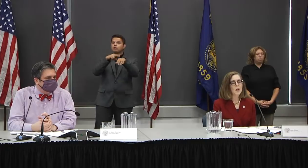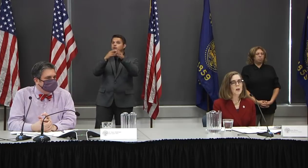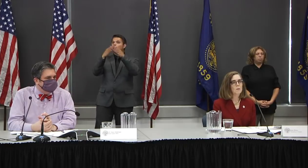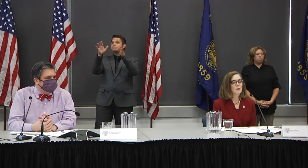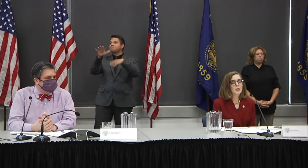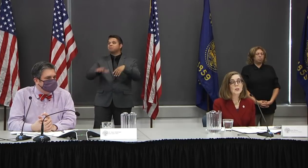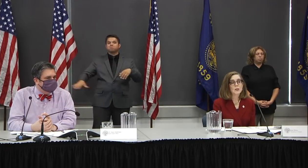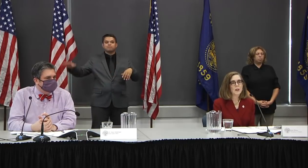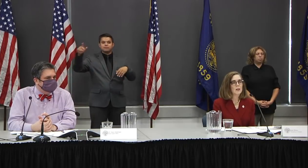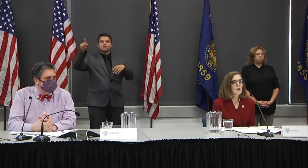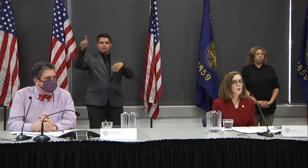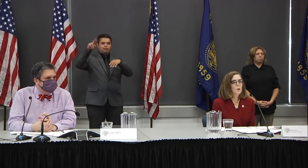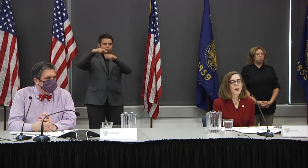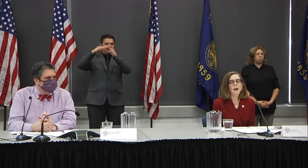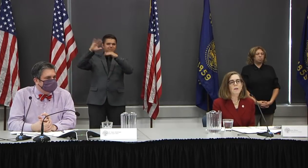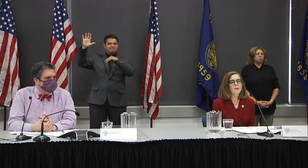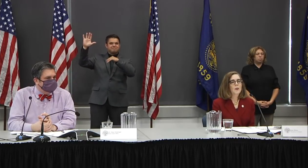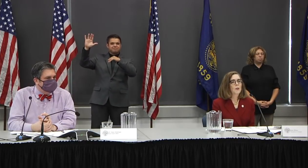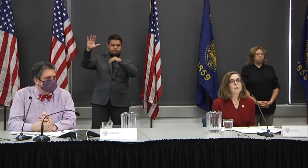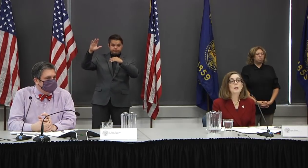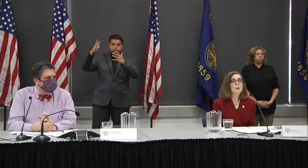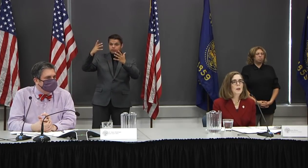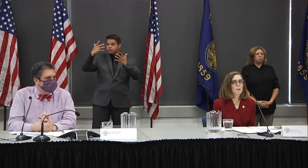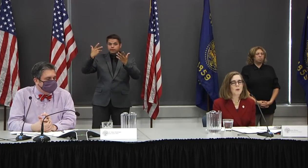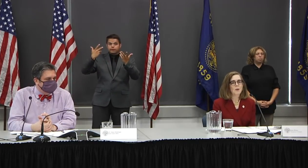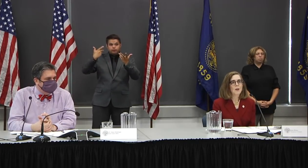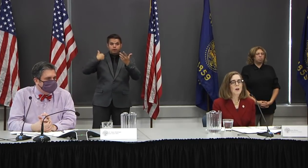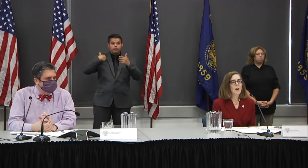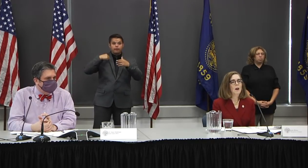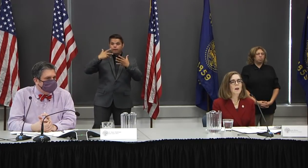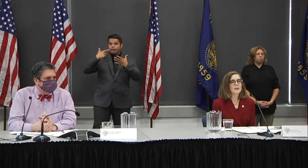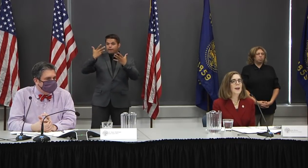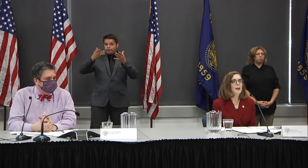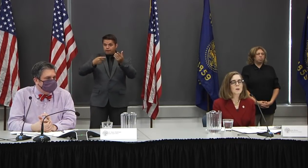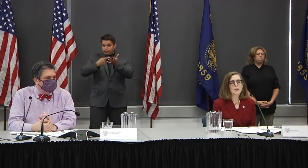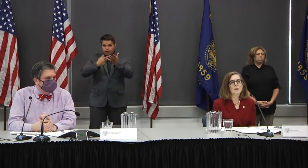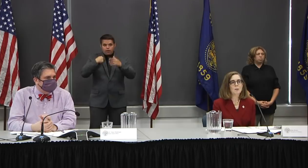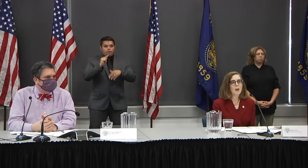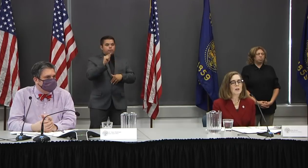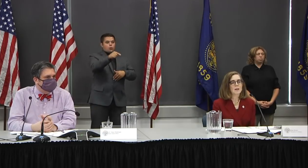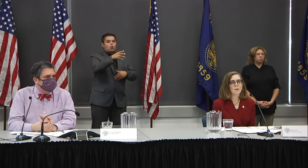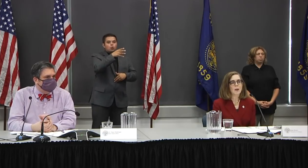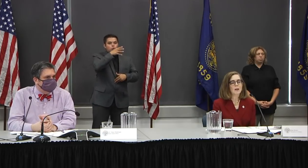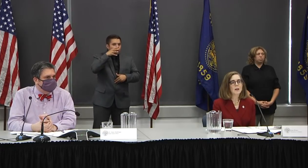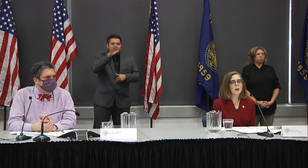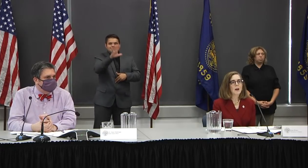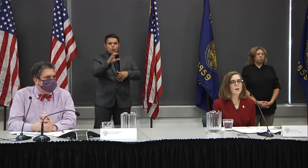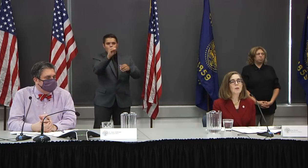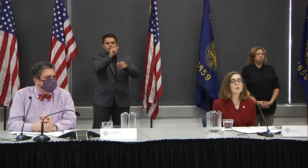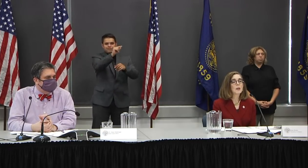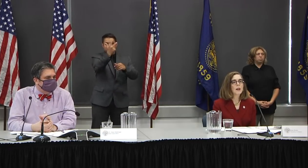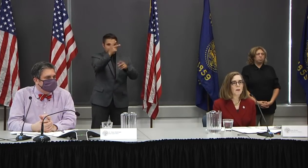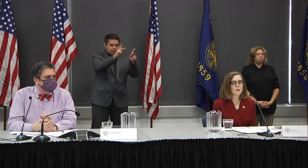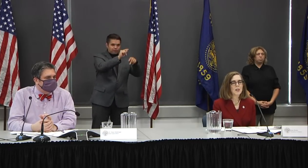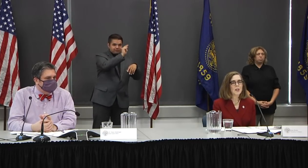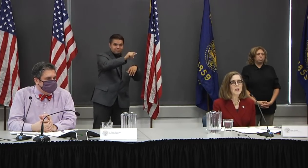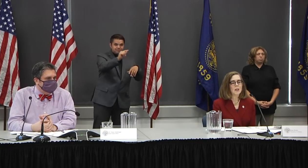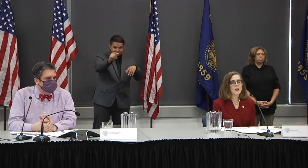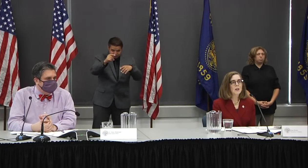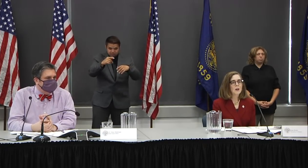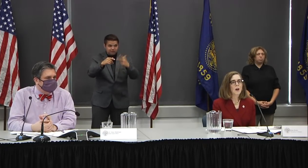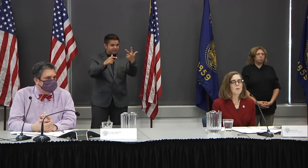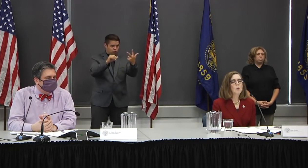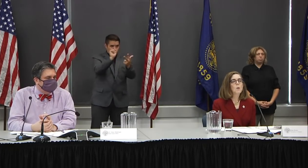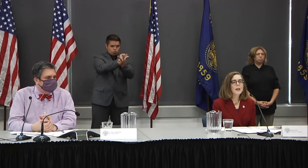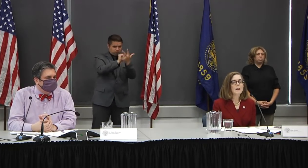to, she just said, we have 3 people tackling this pandemic, 3